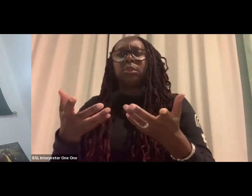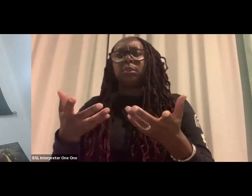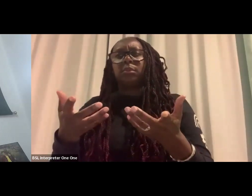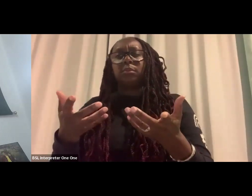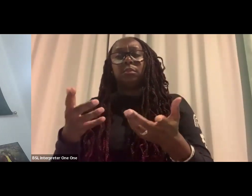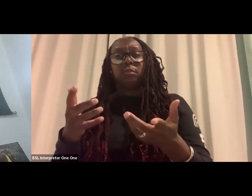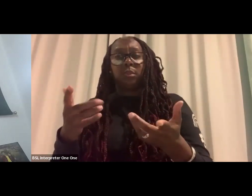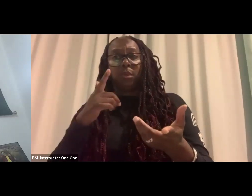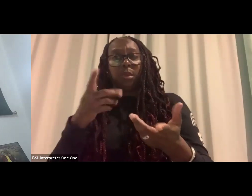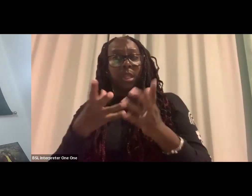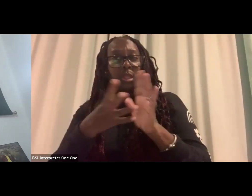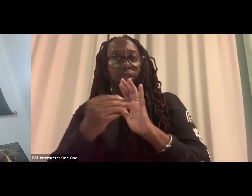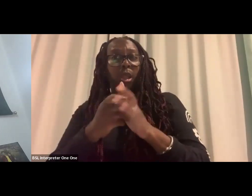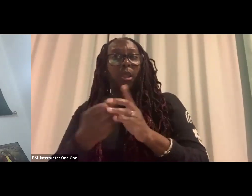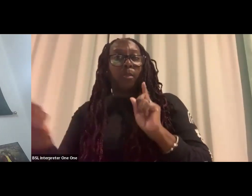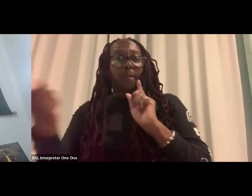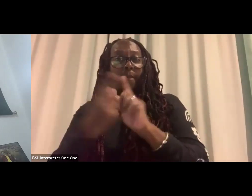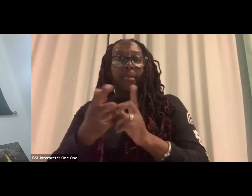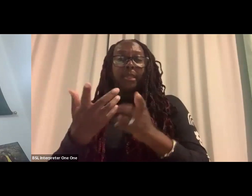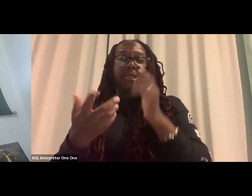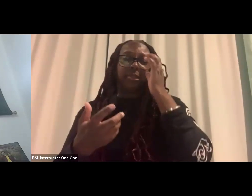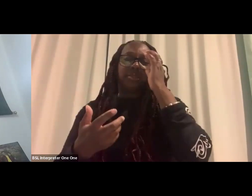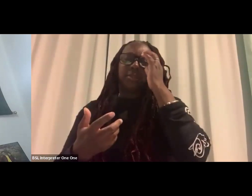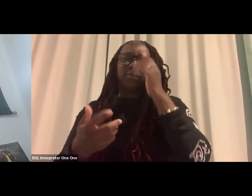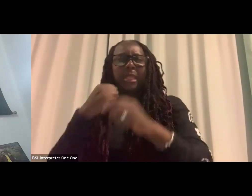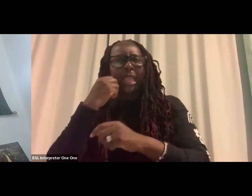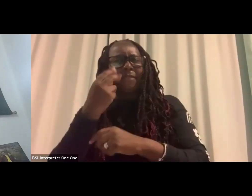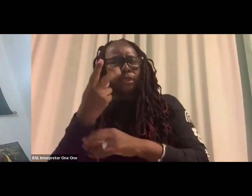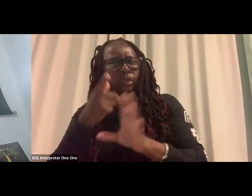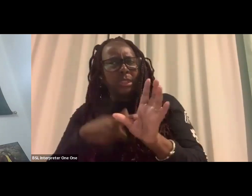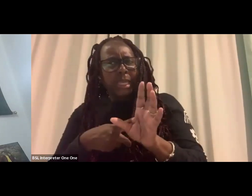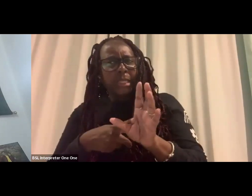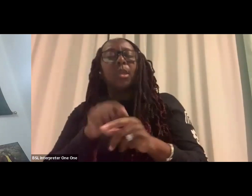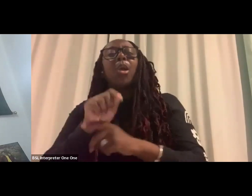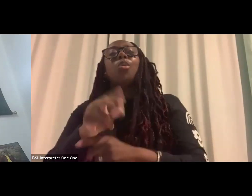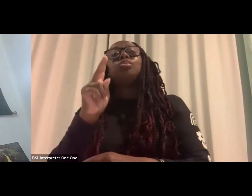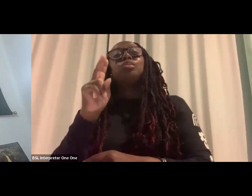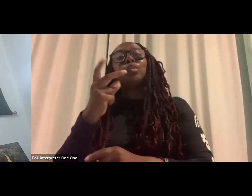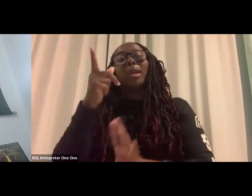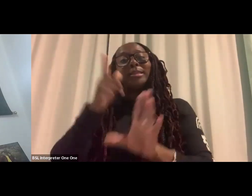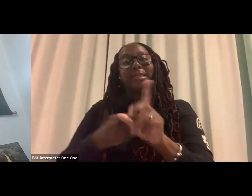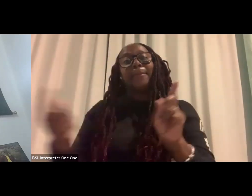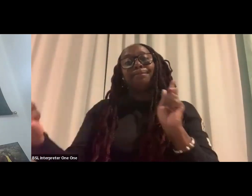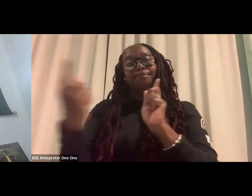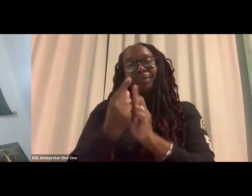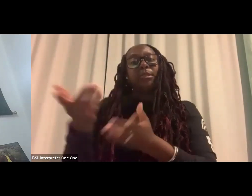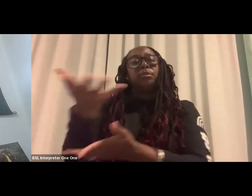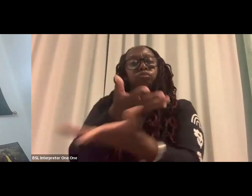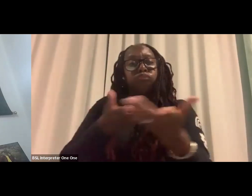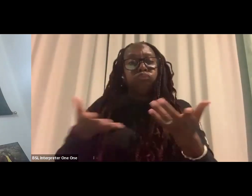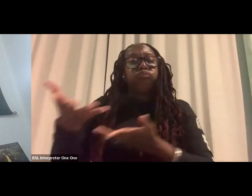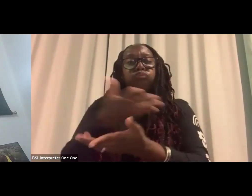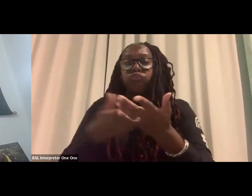where they will meet every 2 years. Every 2 times in a year, and then they will involve all the